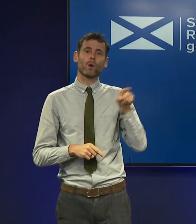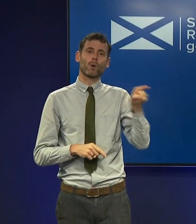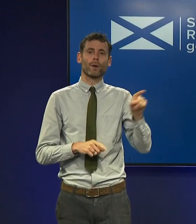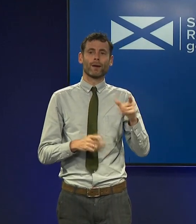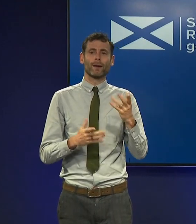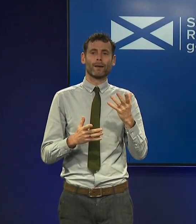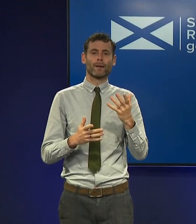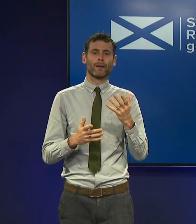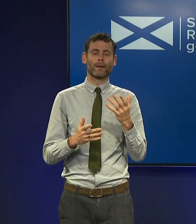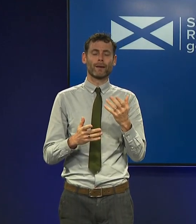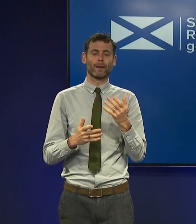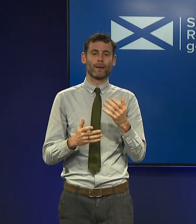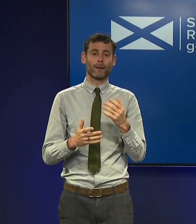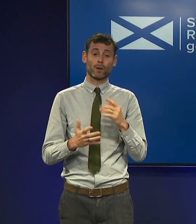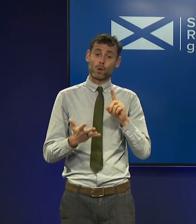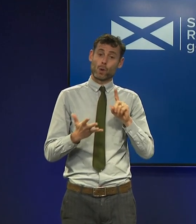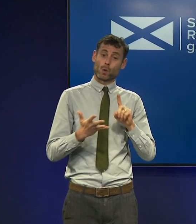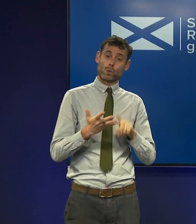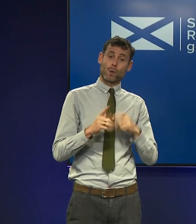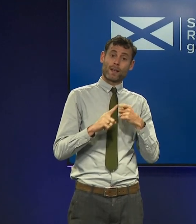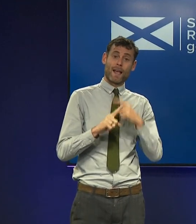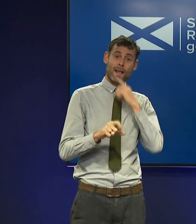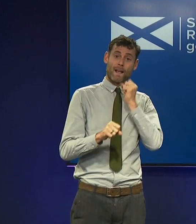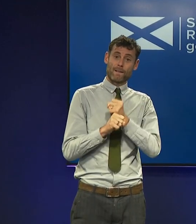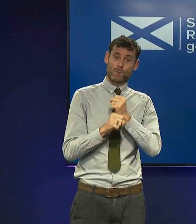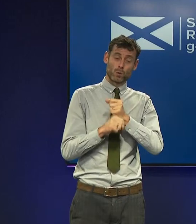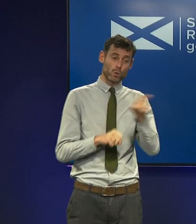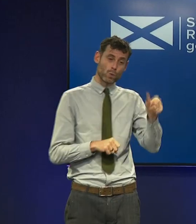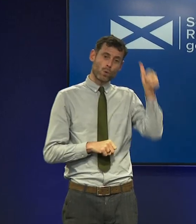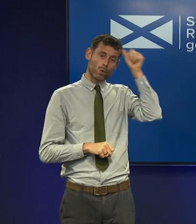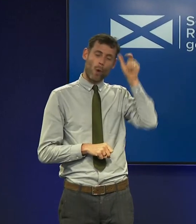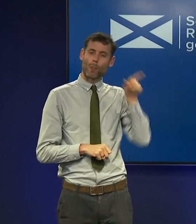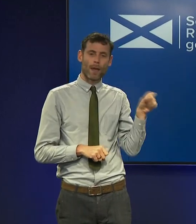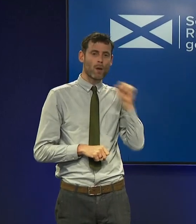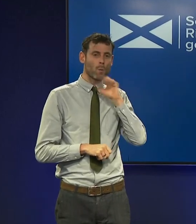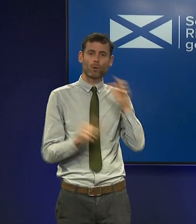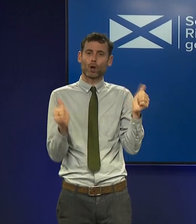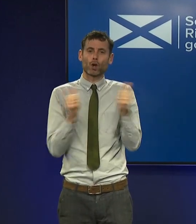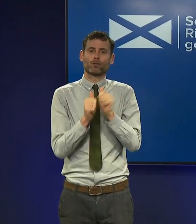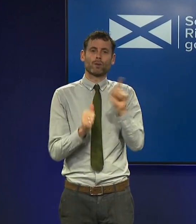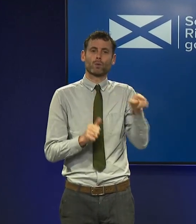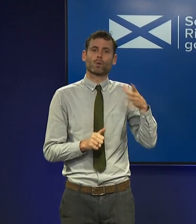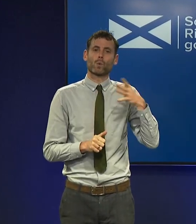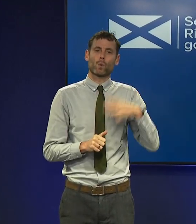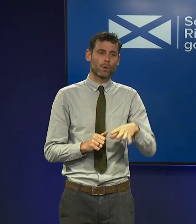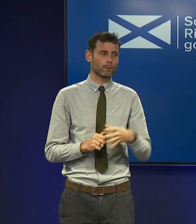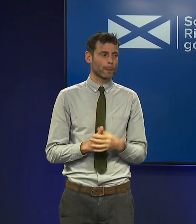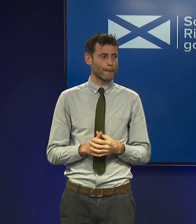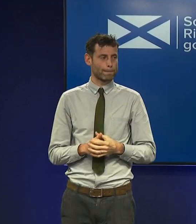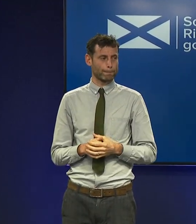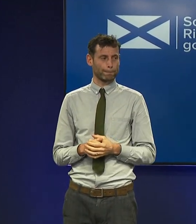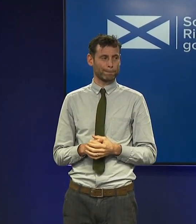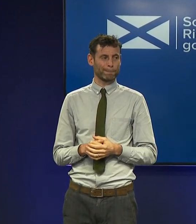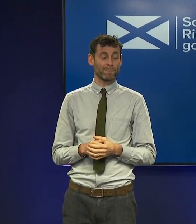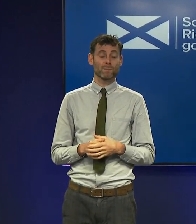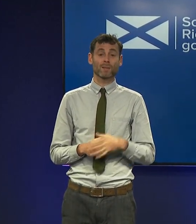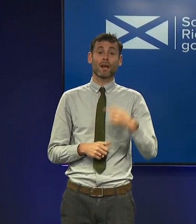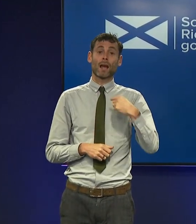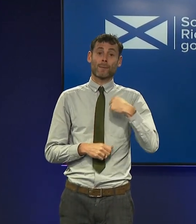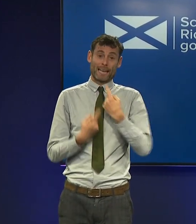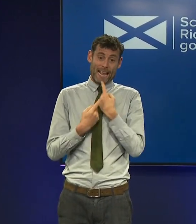is reluctant to do what you want on travel? I'm making the announcement because Mark Drakeford and I